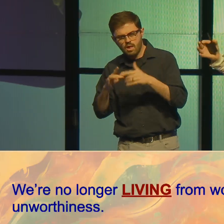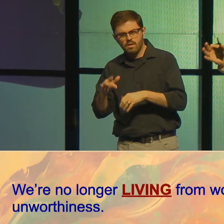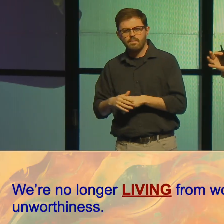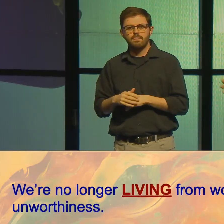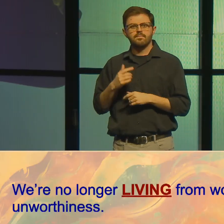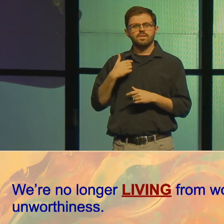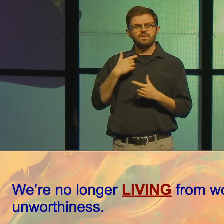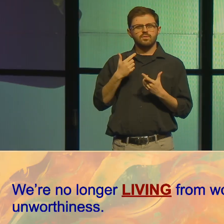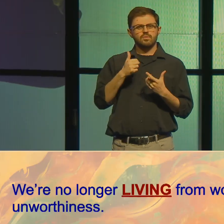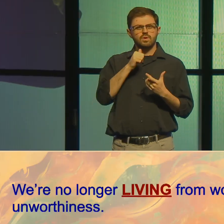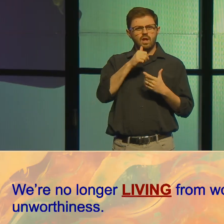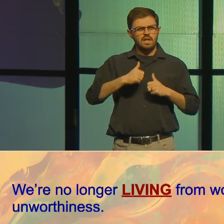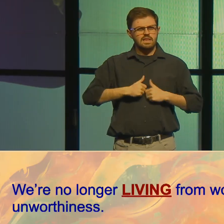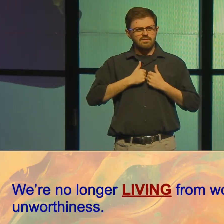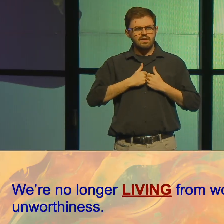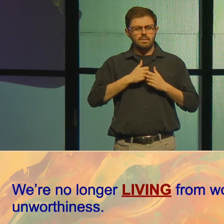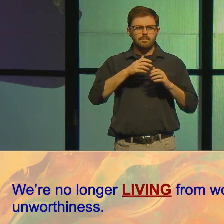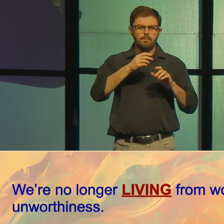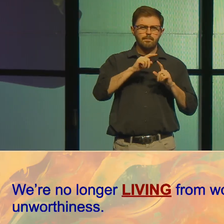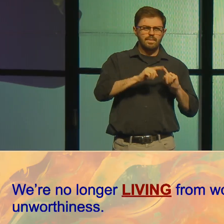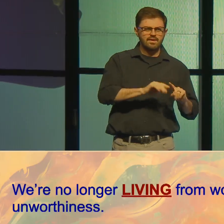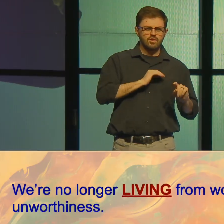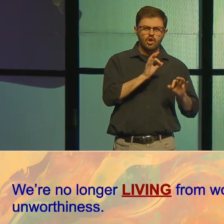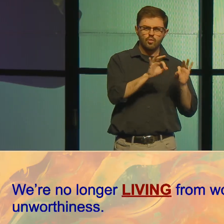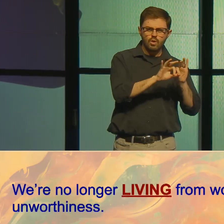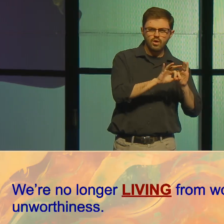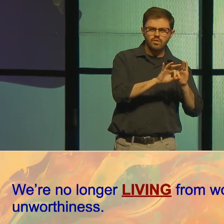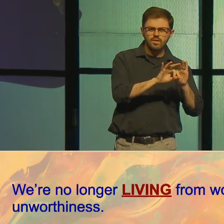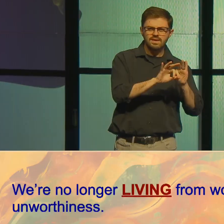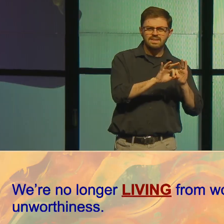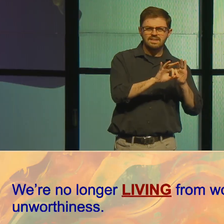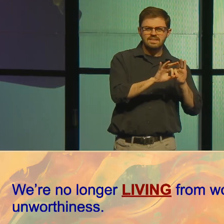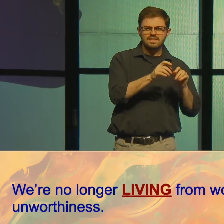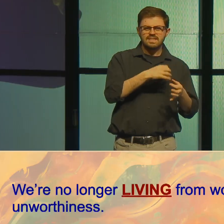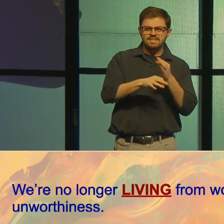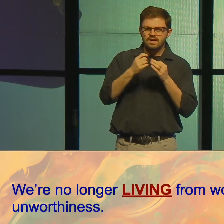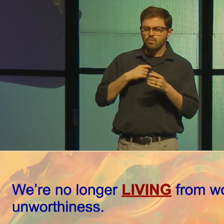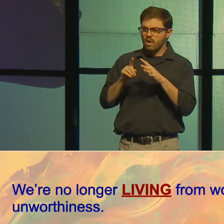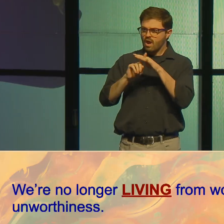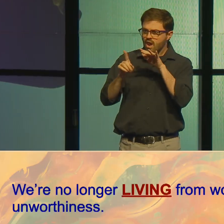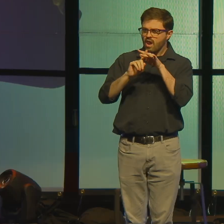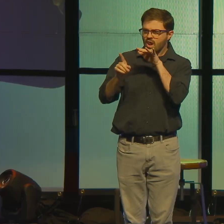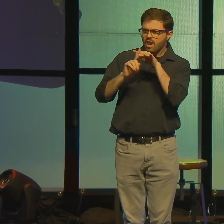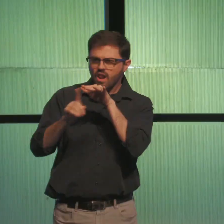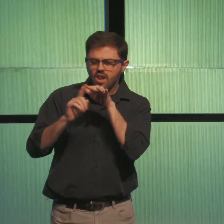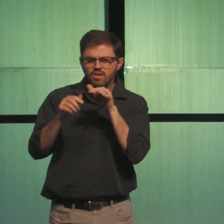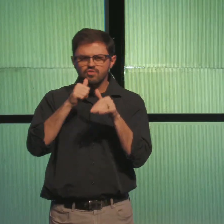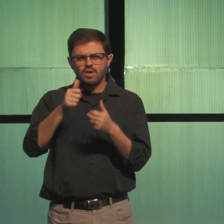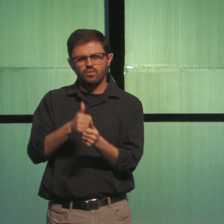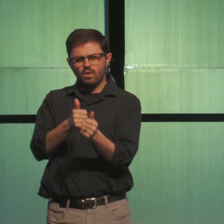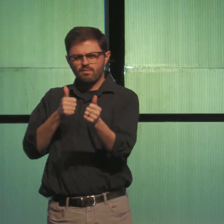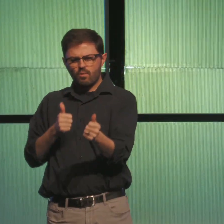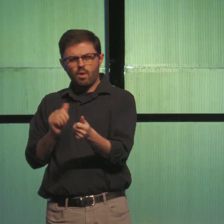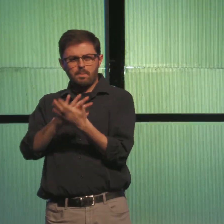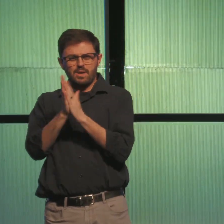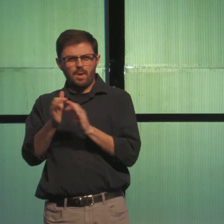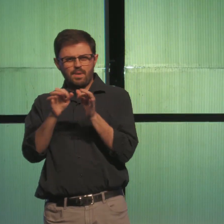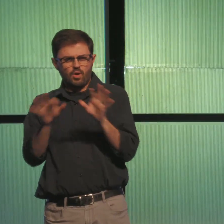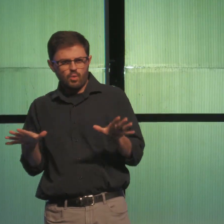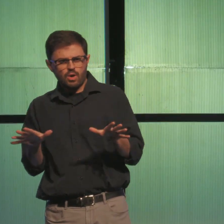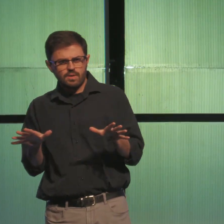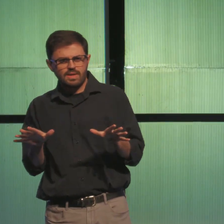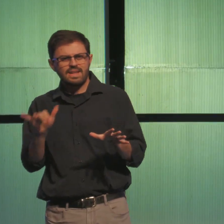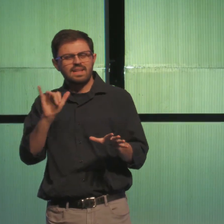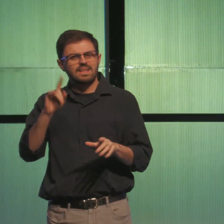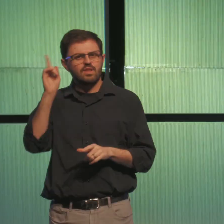from unworthiness. That's the source of pain. That's the source. That's where things get all tangled up and things get